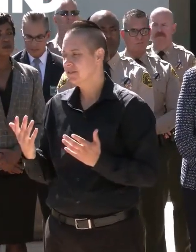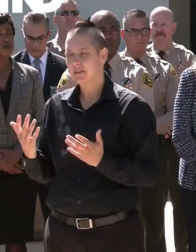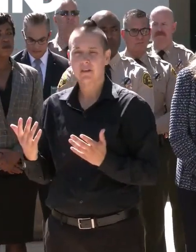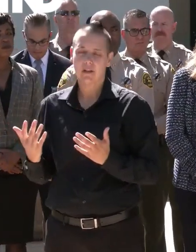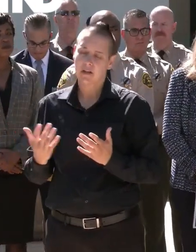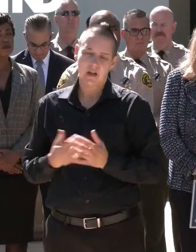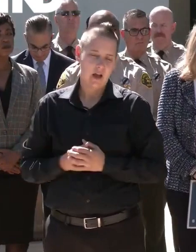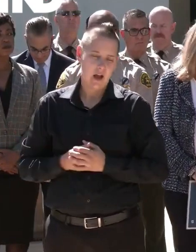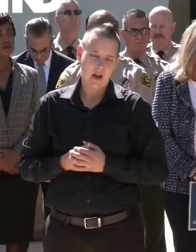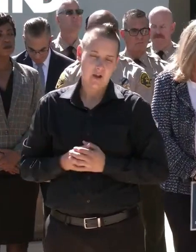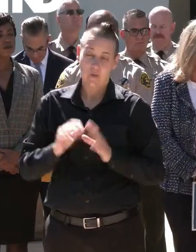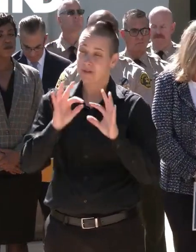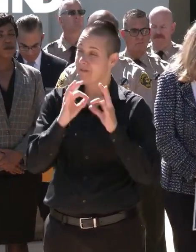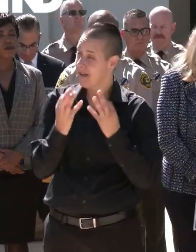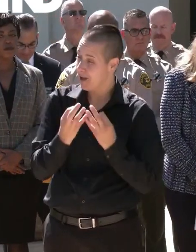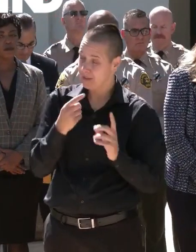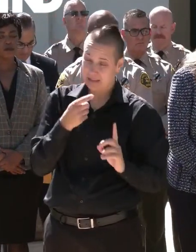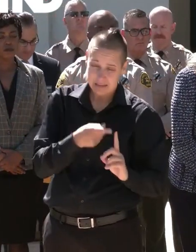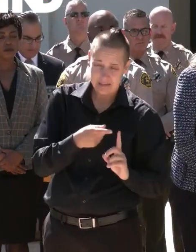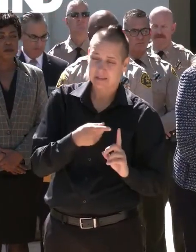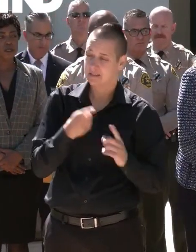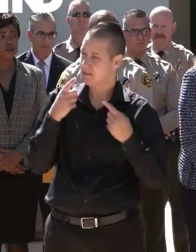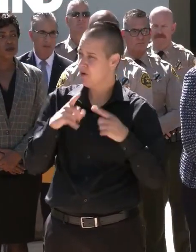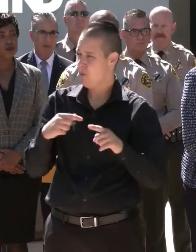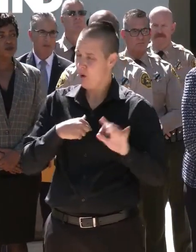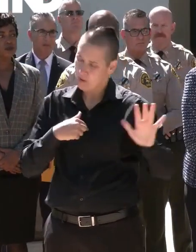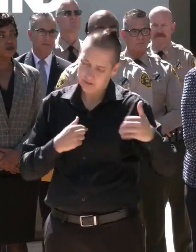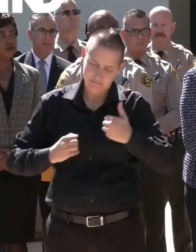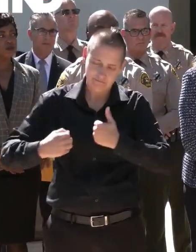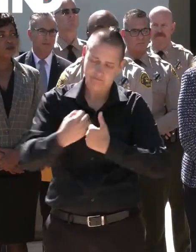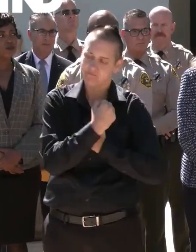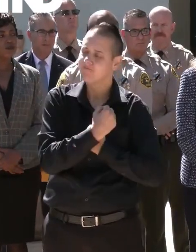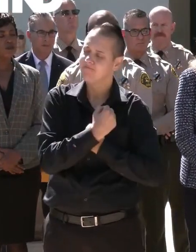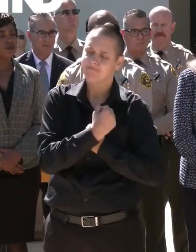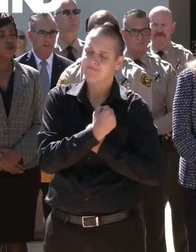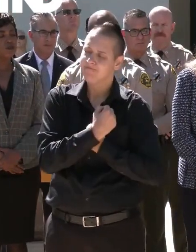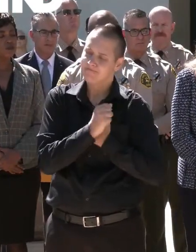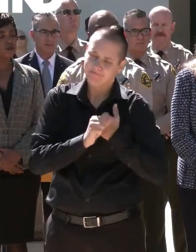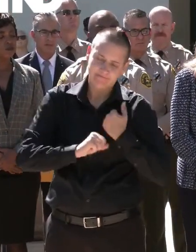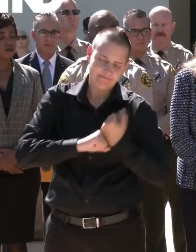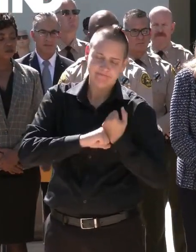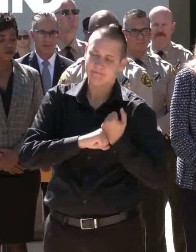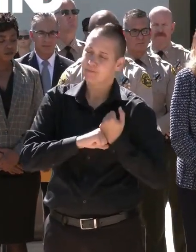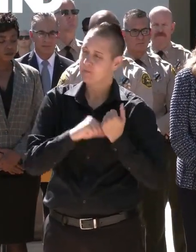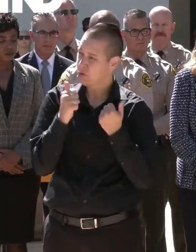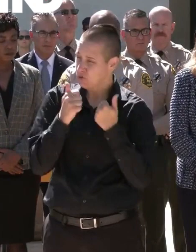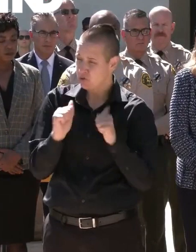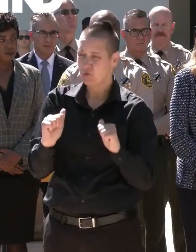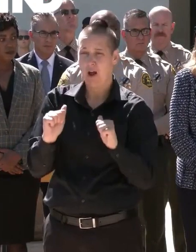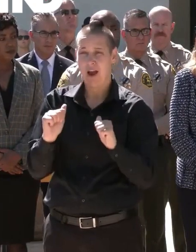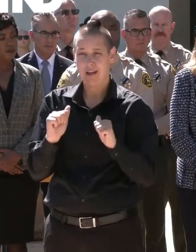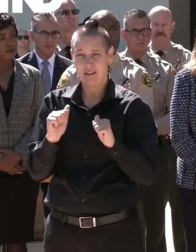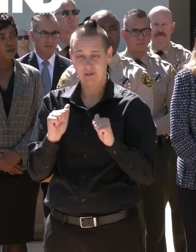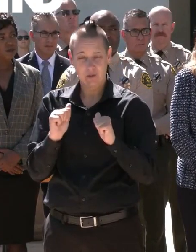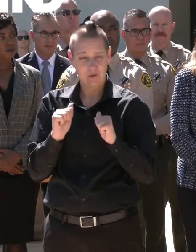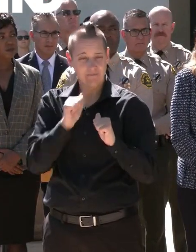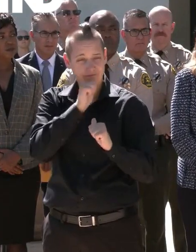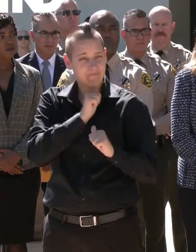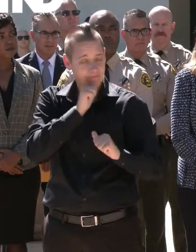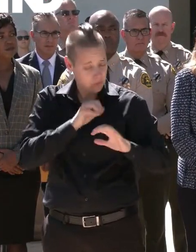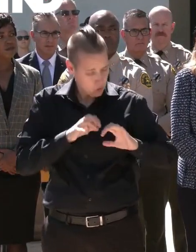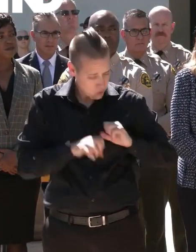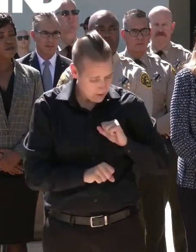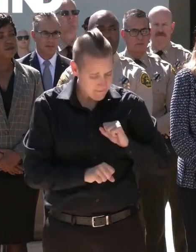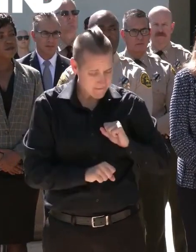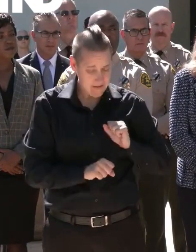dealing with our family as we're wrapping our arms around them, trying to deal with the grief, but